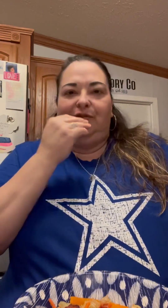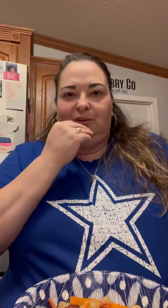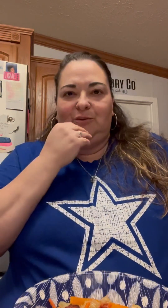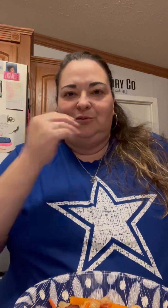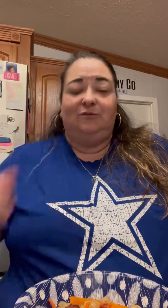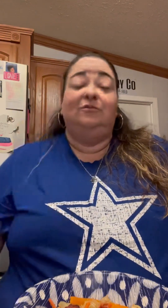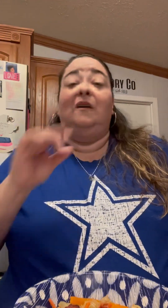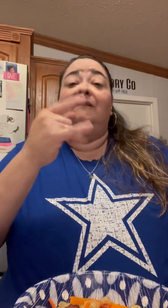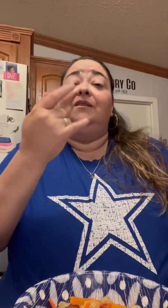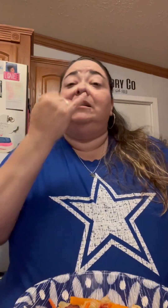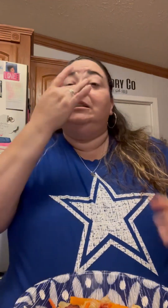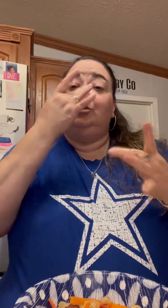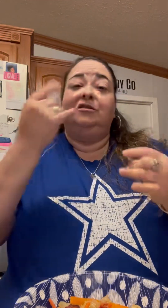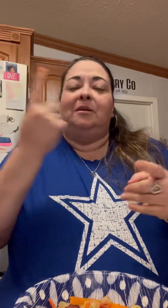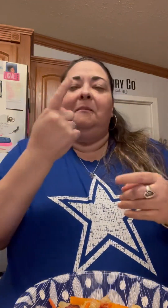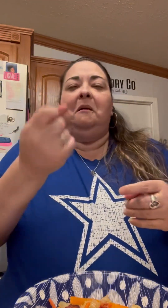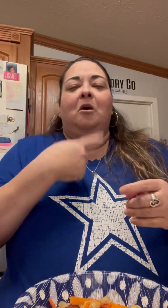country, Mexican, and soul food